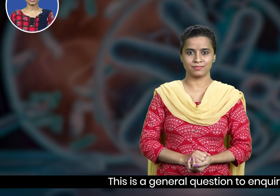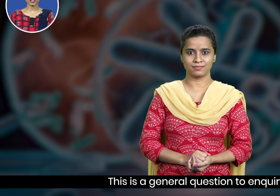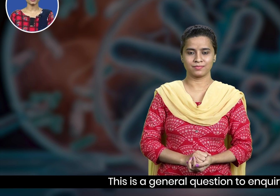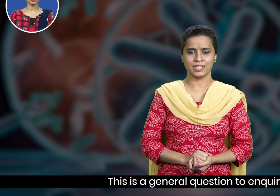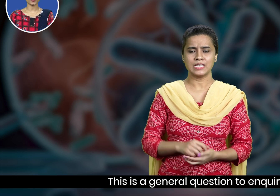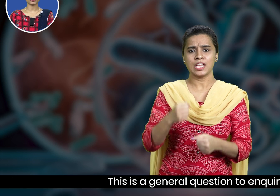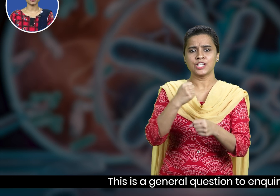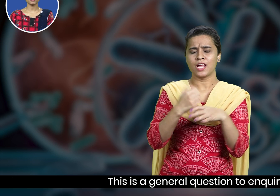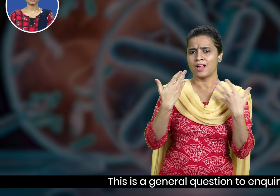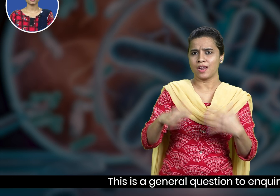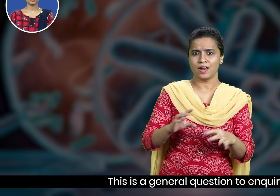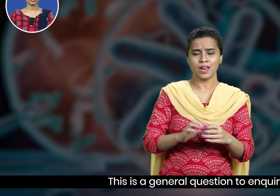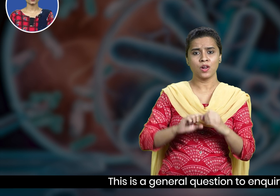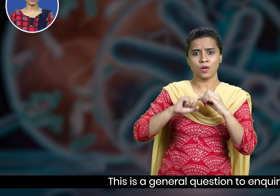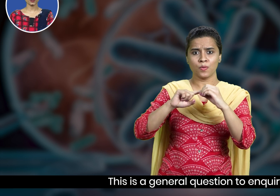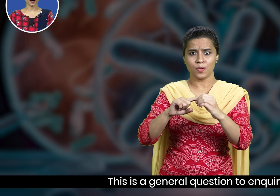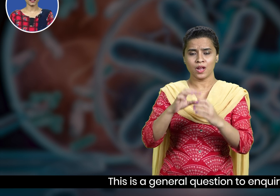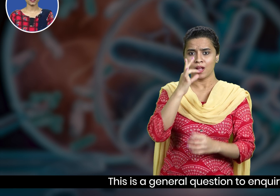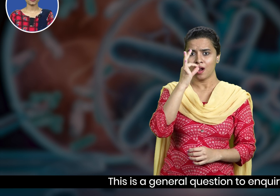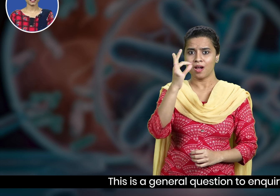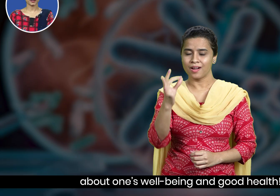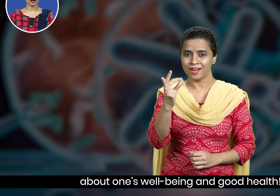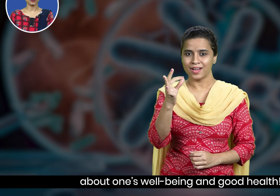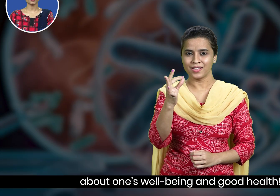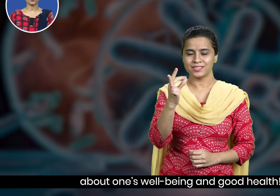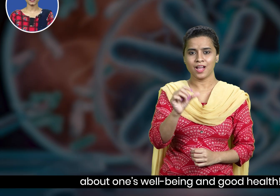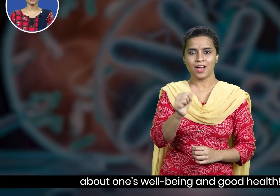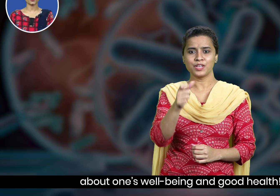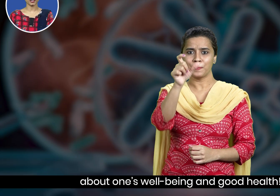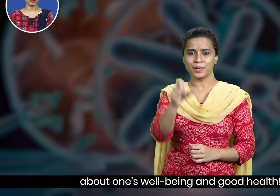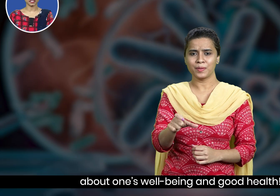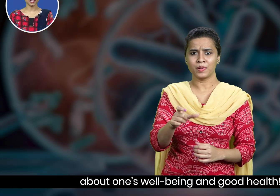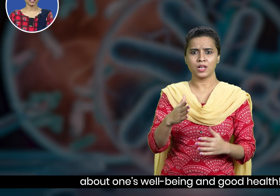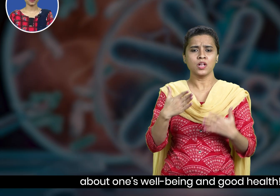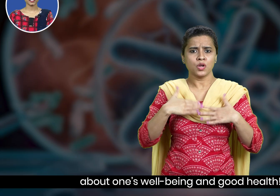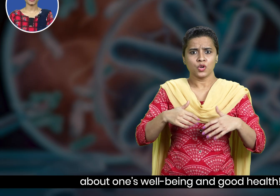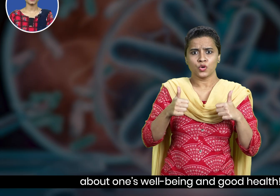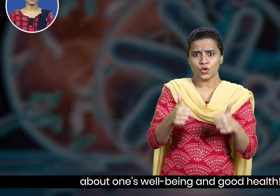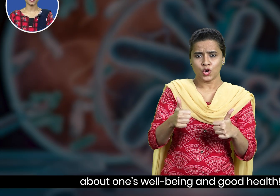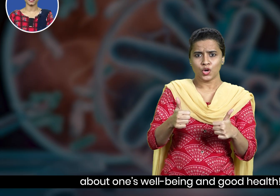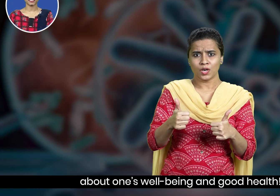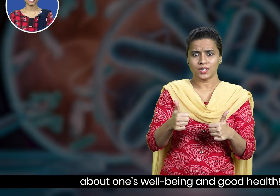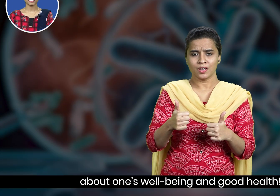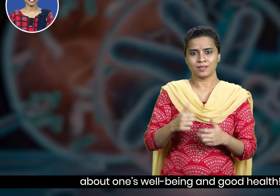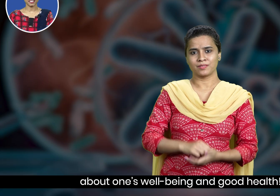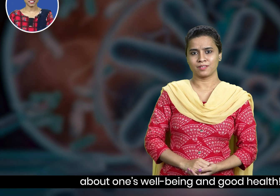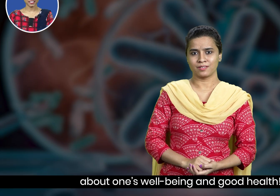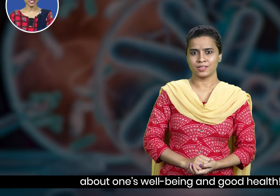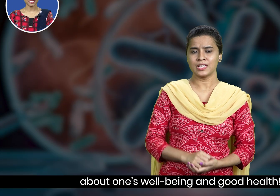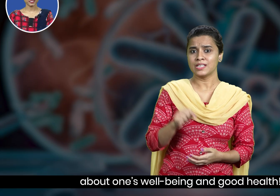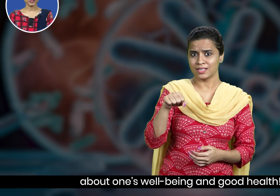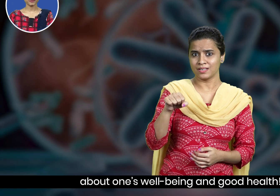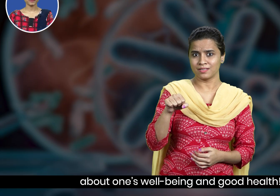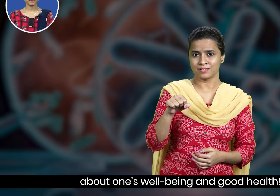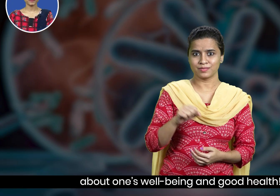This is general question to inquire about one's well-being and good health, isn't